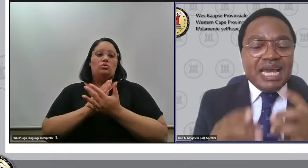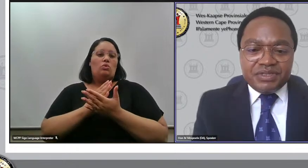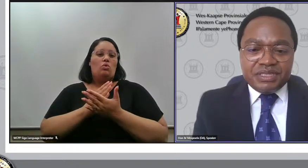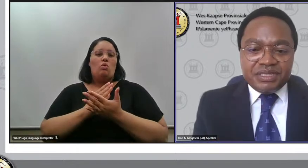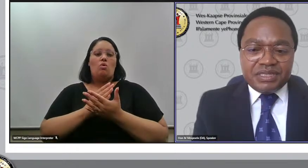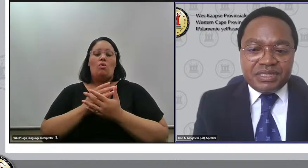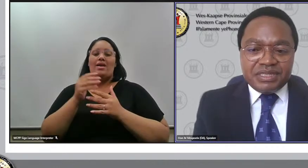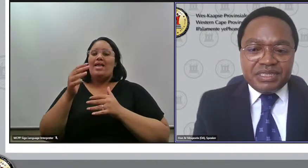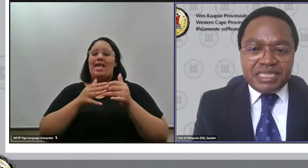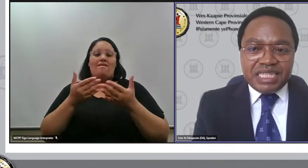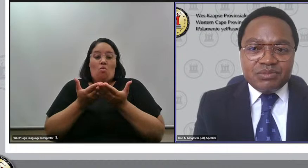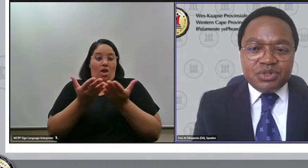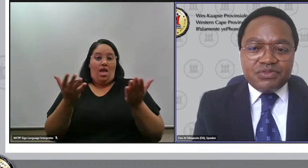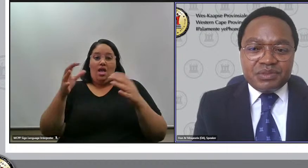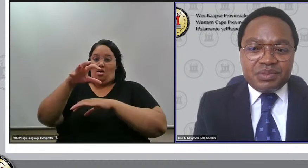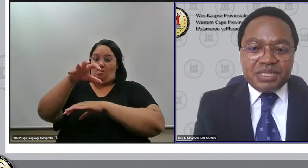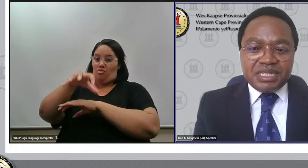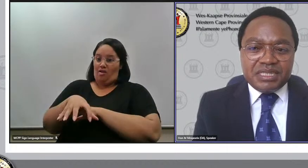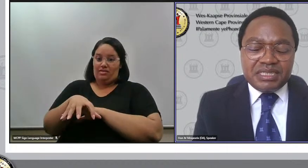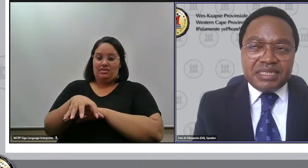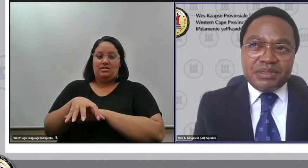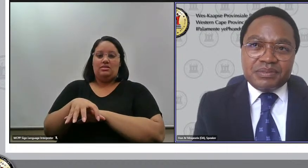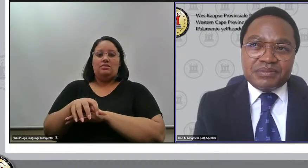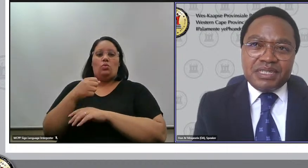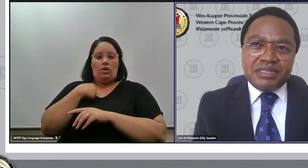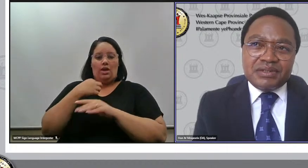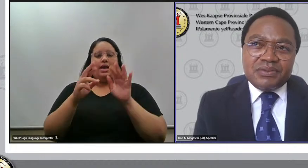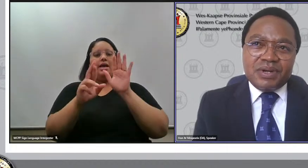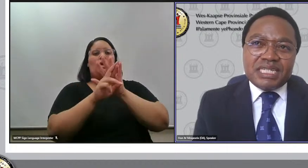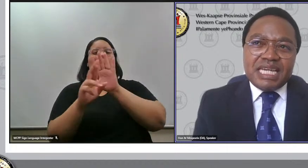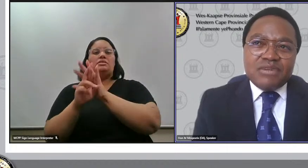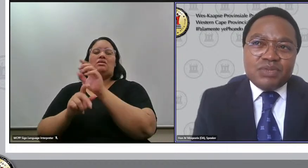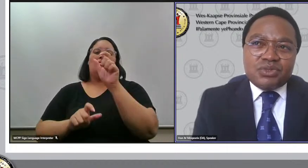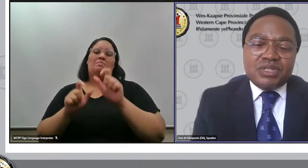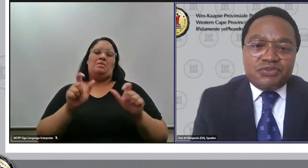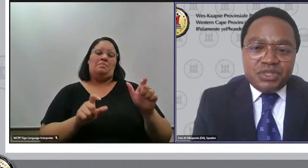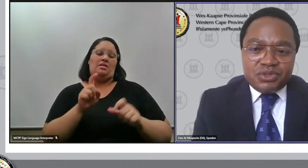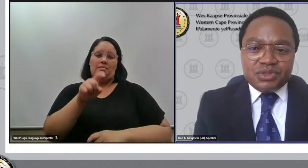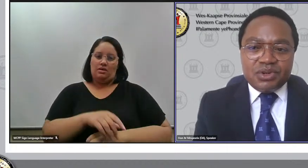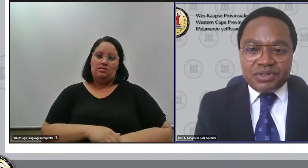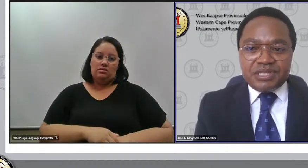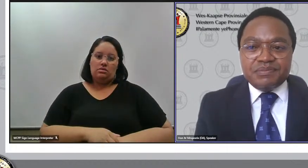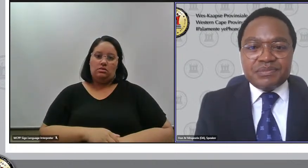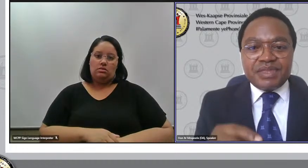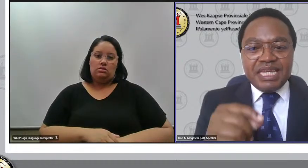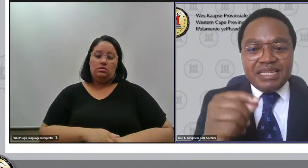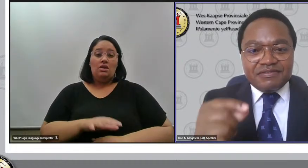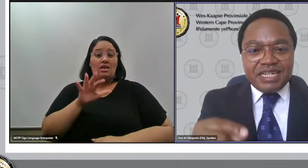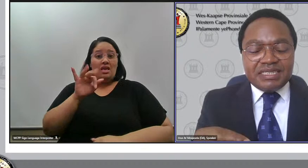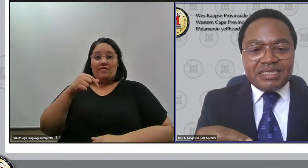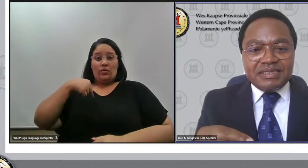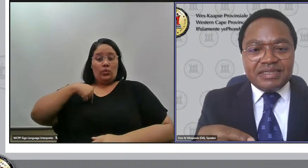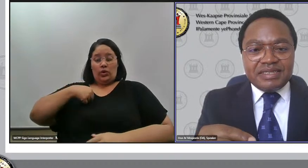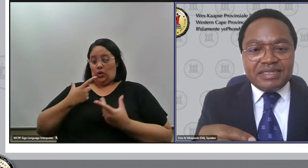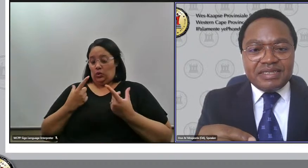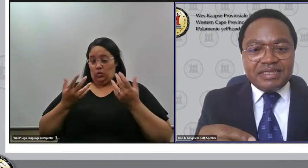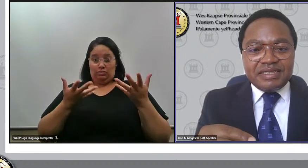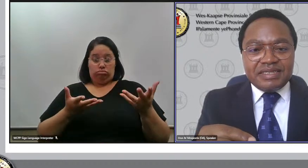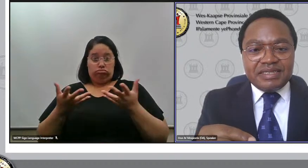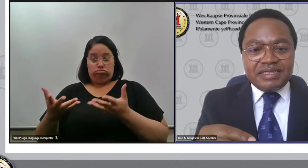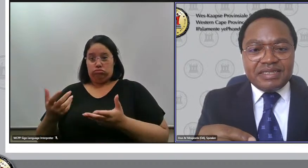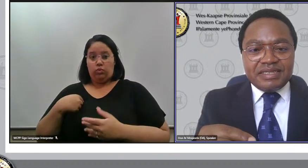everywhere in the province in terms of representing the people. And what can we do if we do not invest in